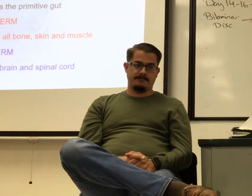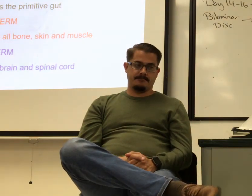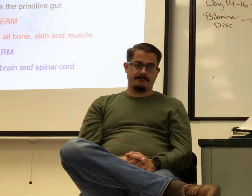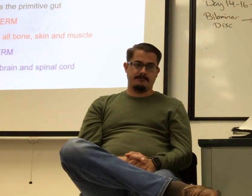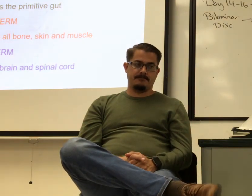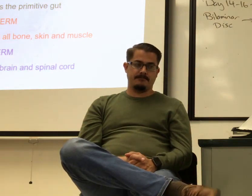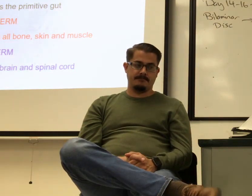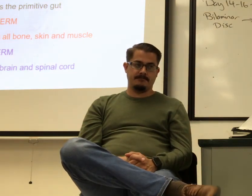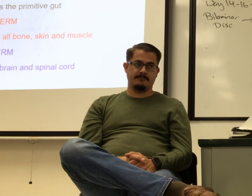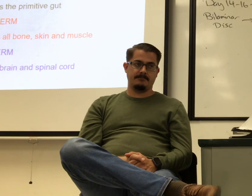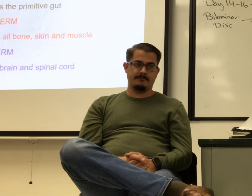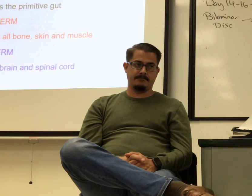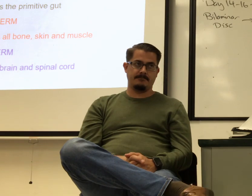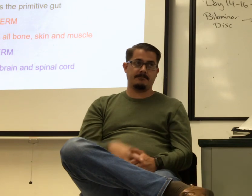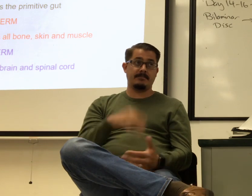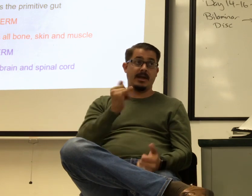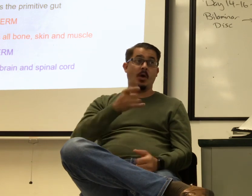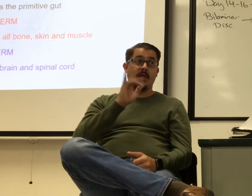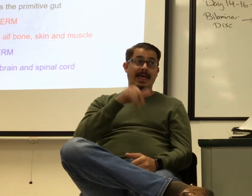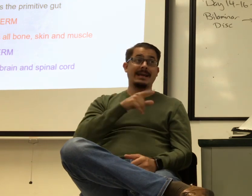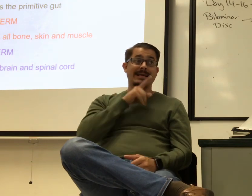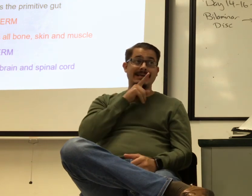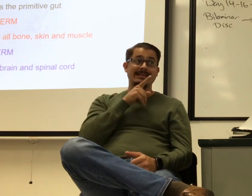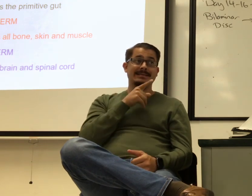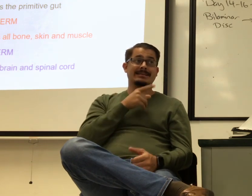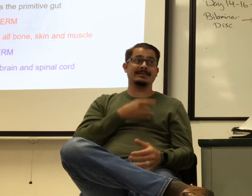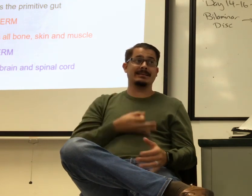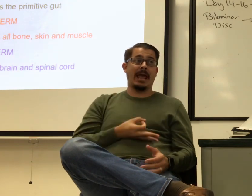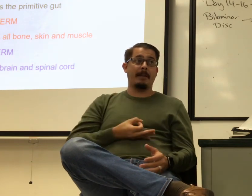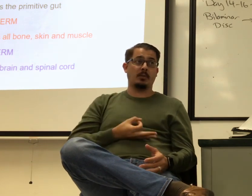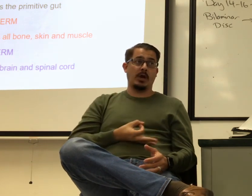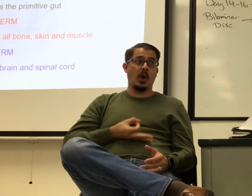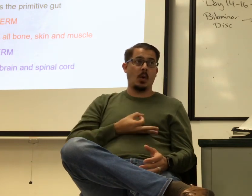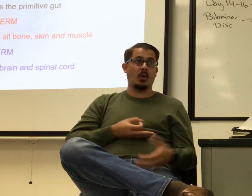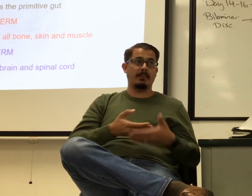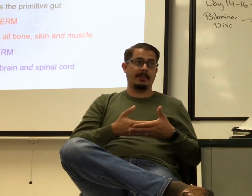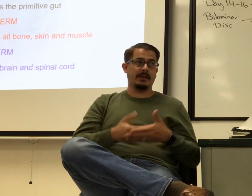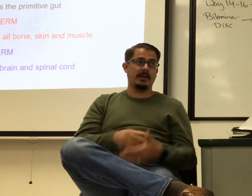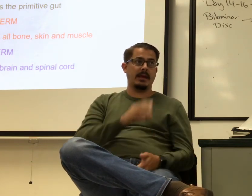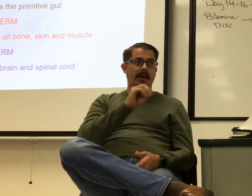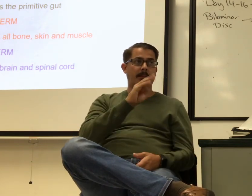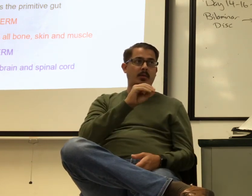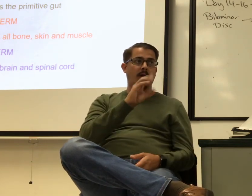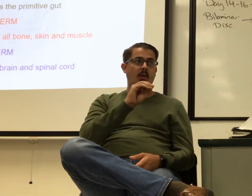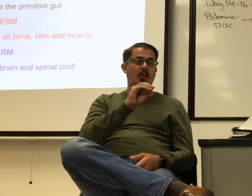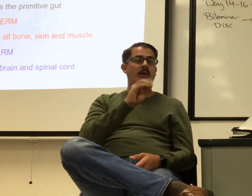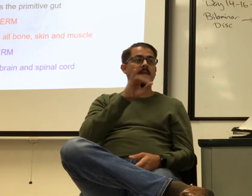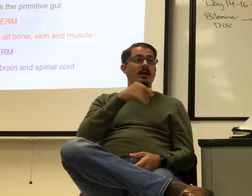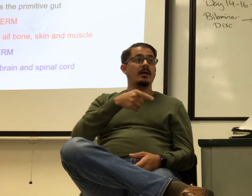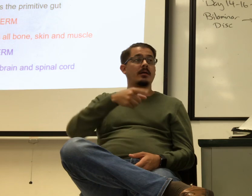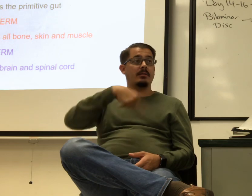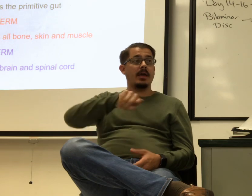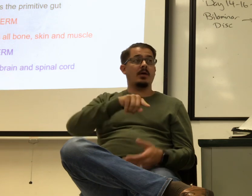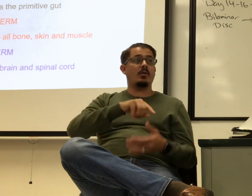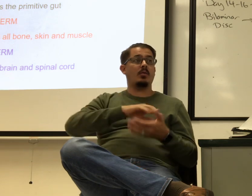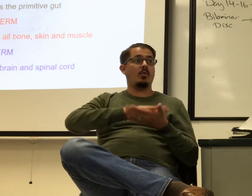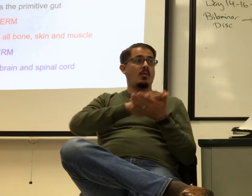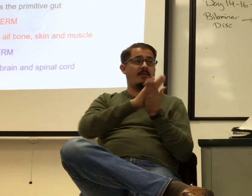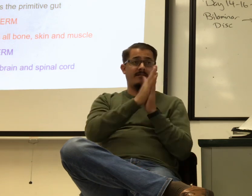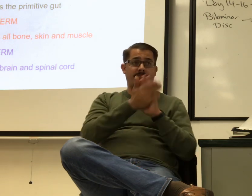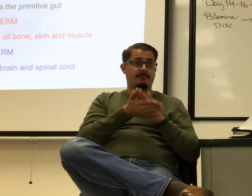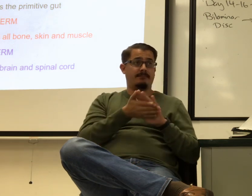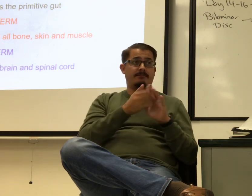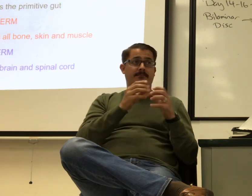So now that's the embryo. Instead of two layers, it's three layers of cells. They will form all the organ